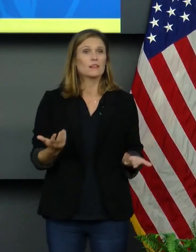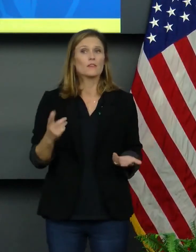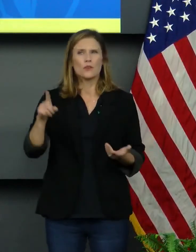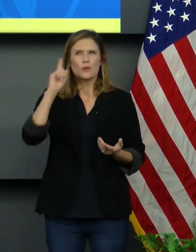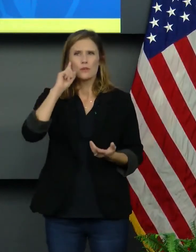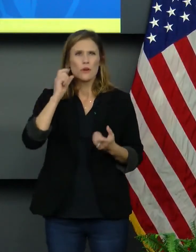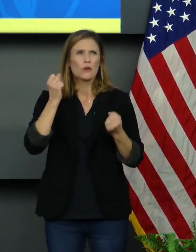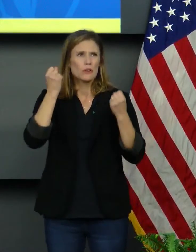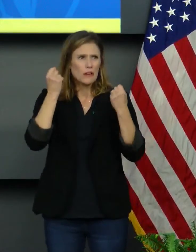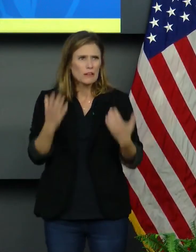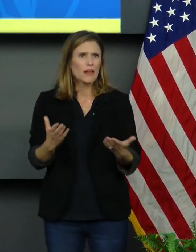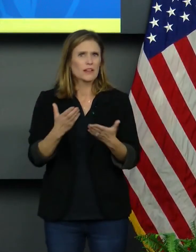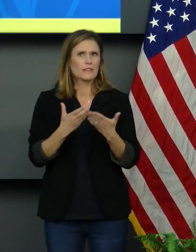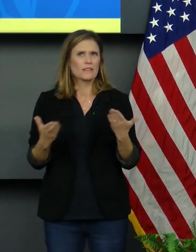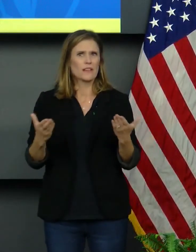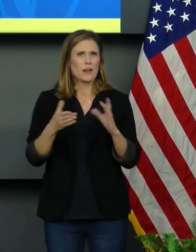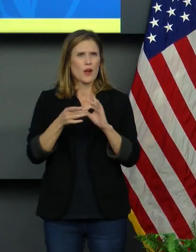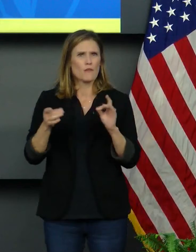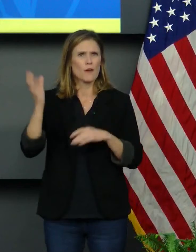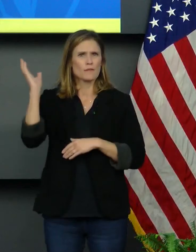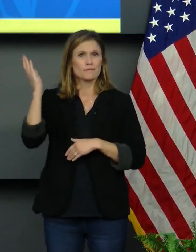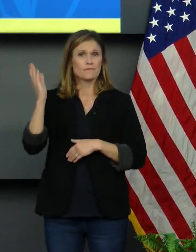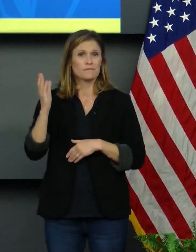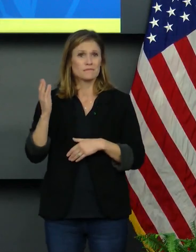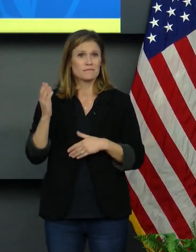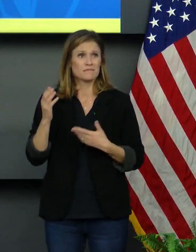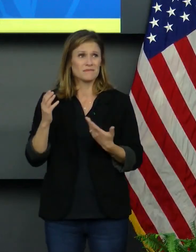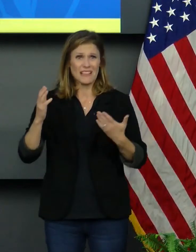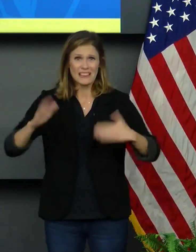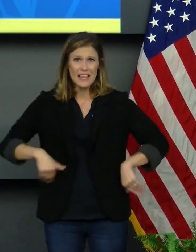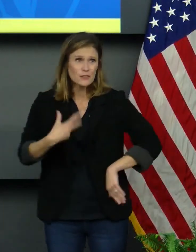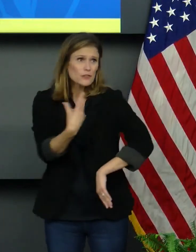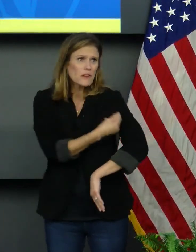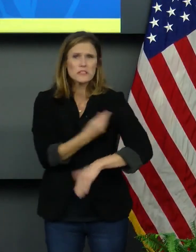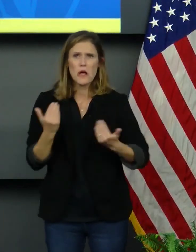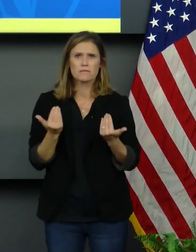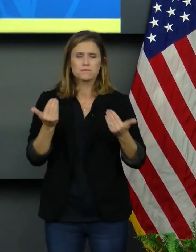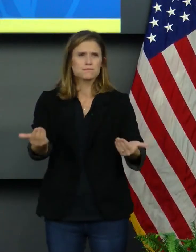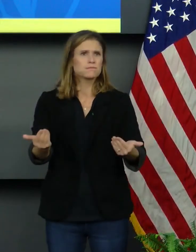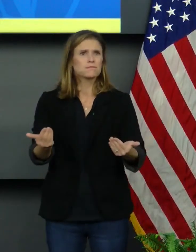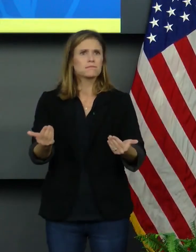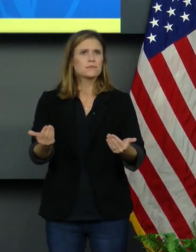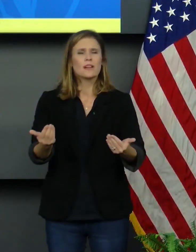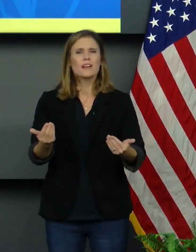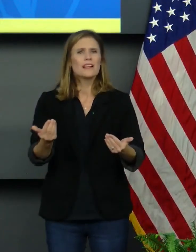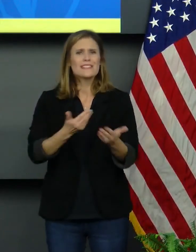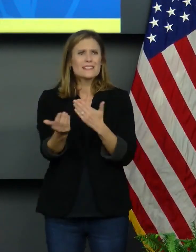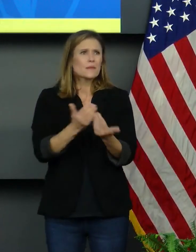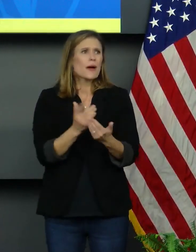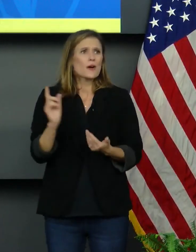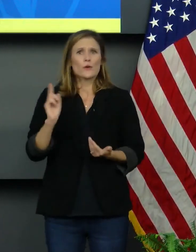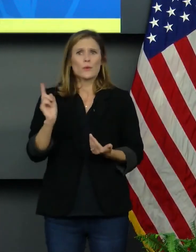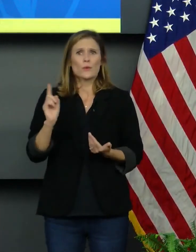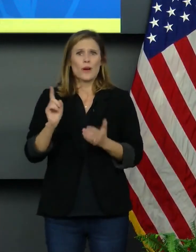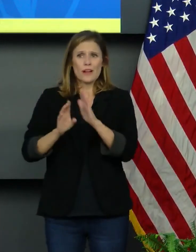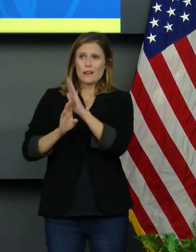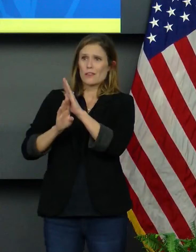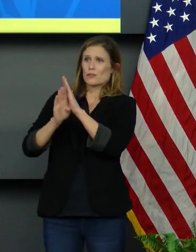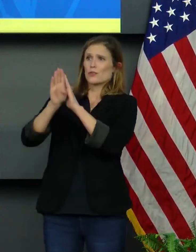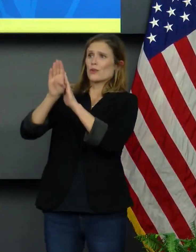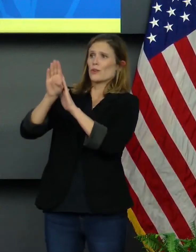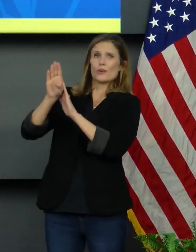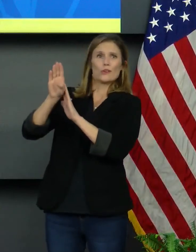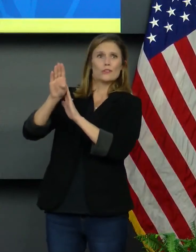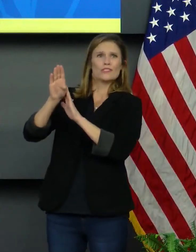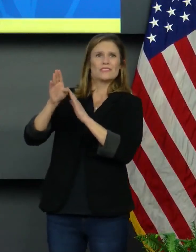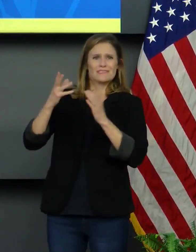heard a lot about that up here. It's not too late to get vaccinated and to start building up your immune response. It doesn't matter where we are in a surge,